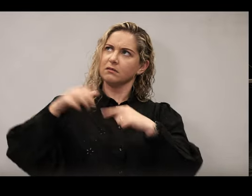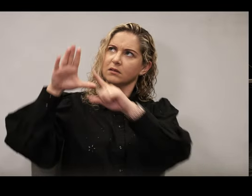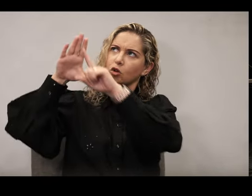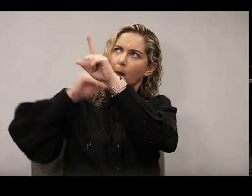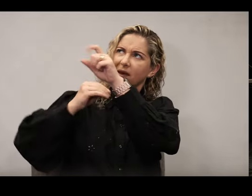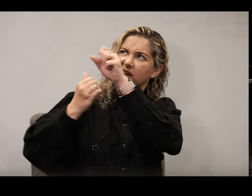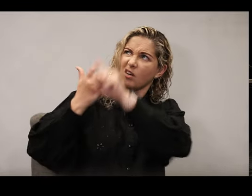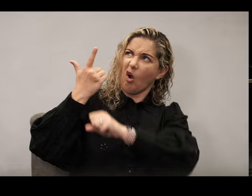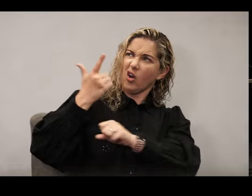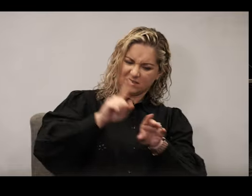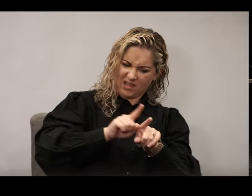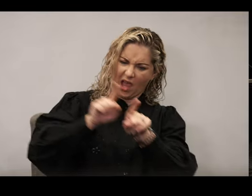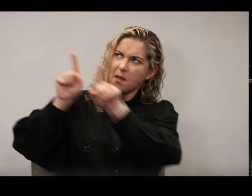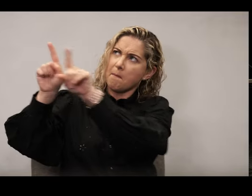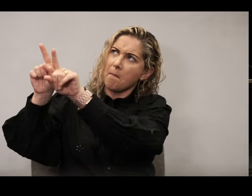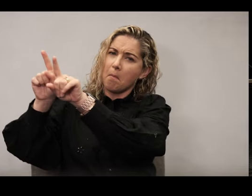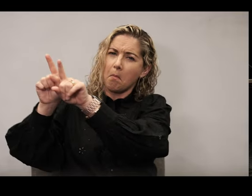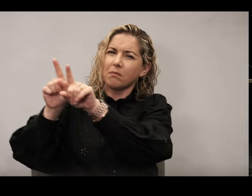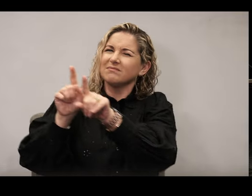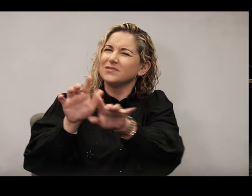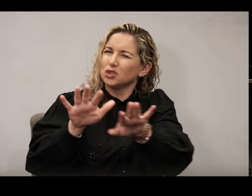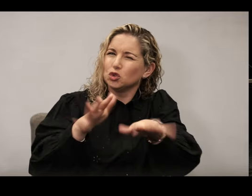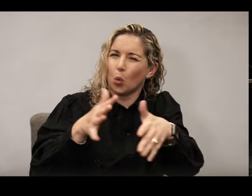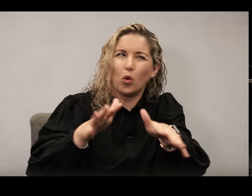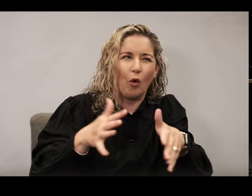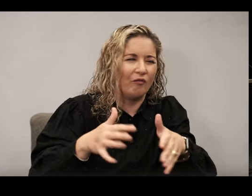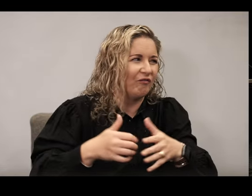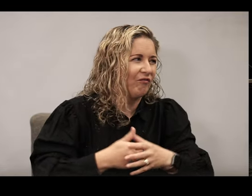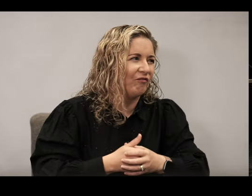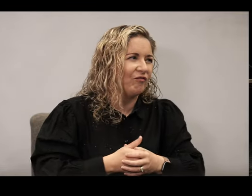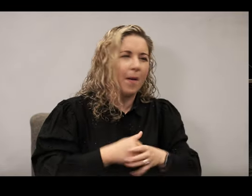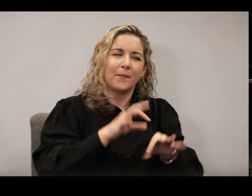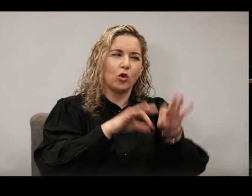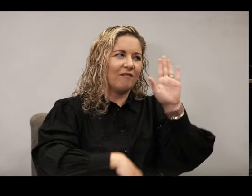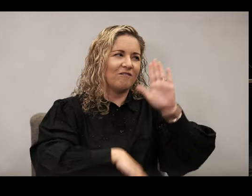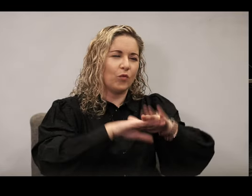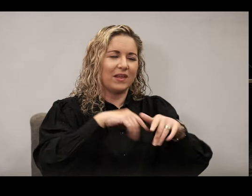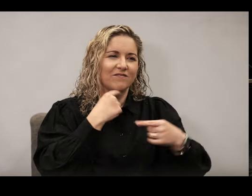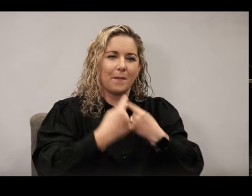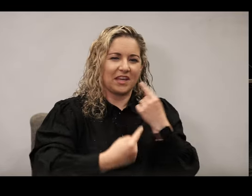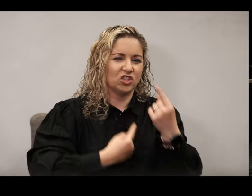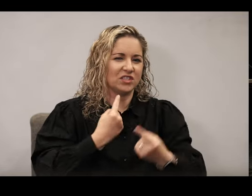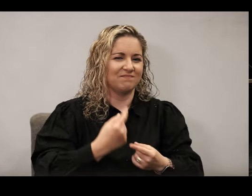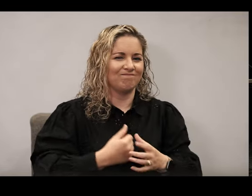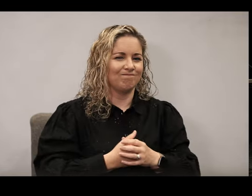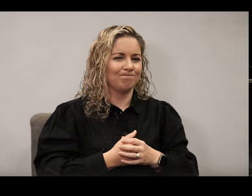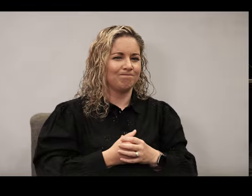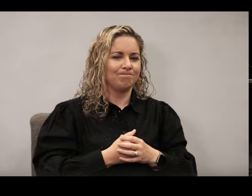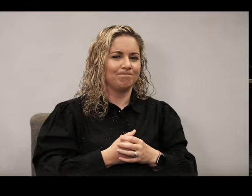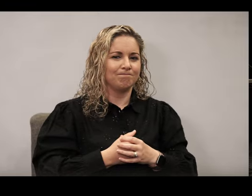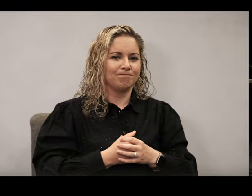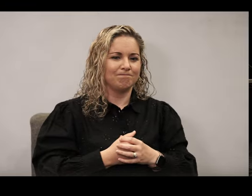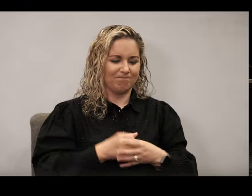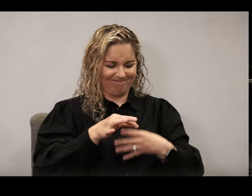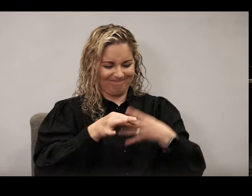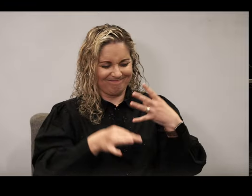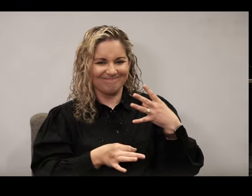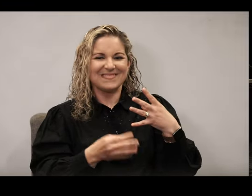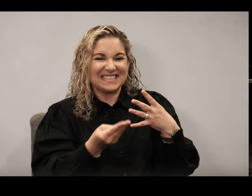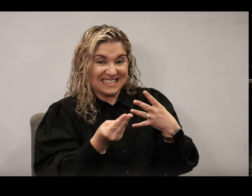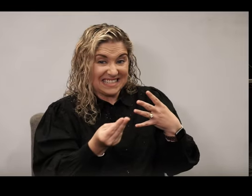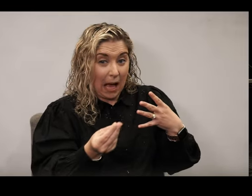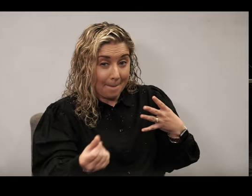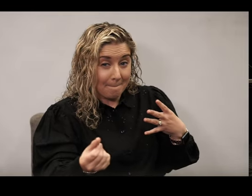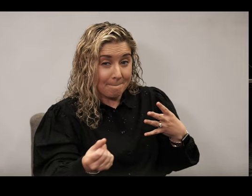it's part of what it is to be created in the image of God, but not the whole picture. In fact, not the heart of what it means to be created in the image of